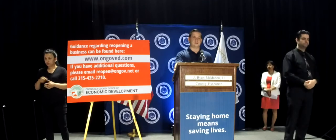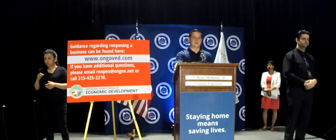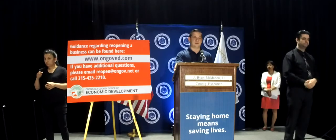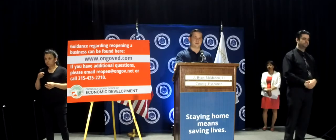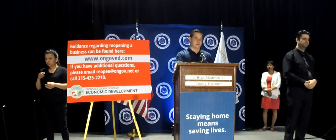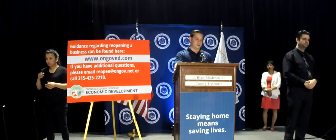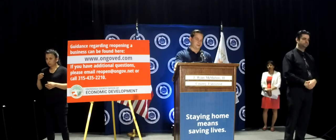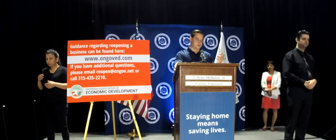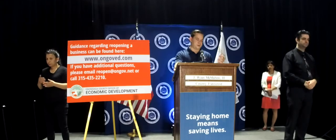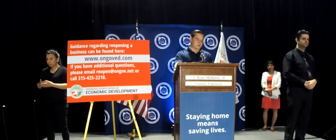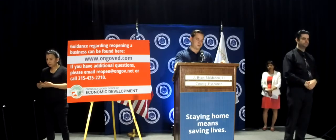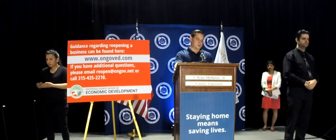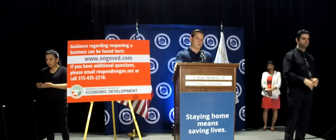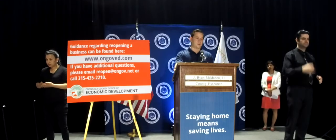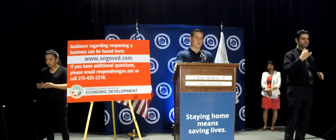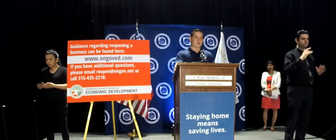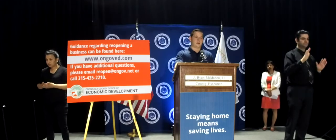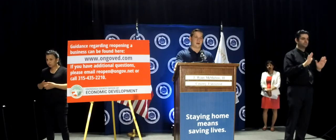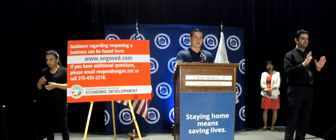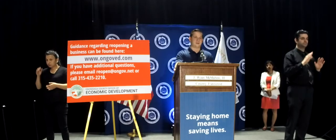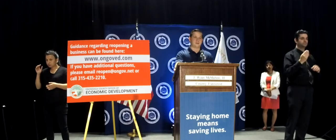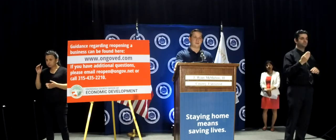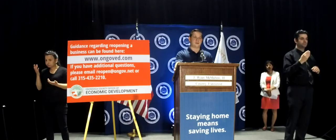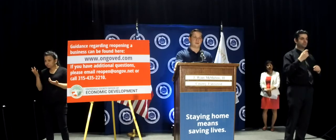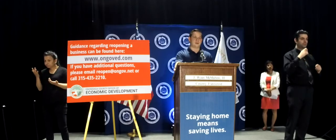and then 2 days later we get the results. So